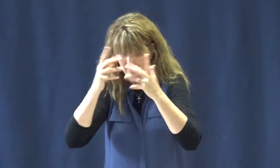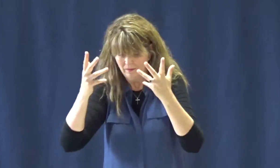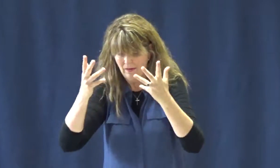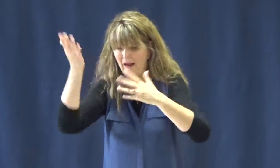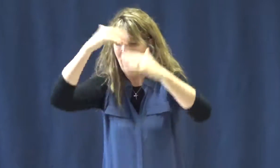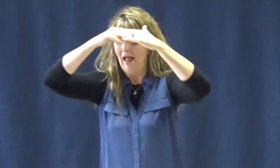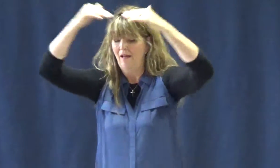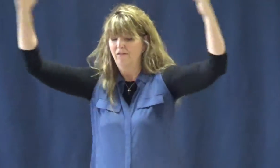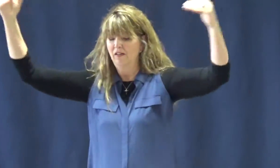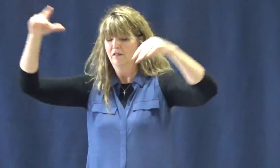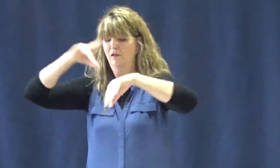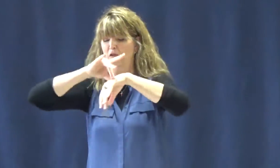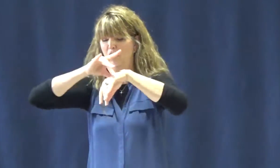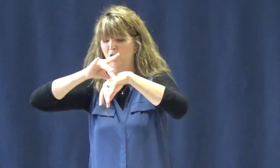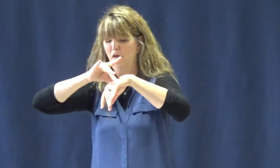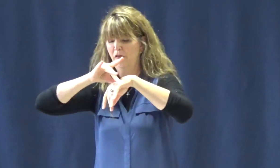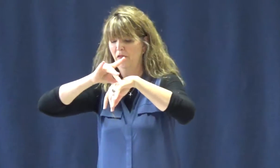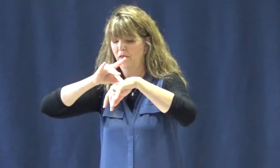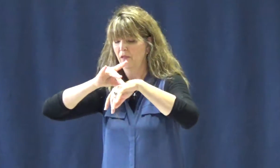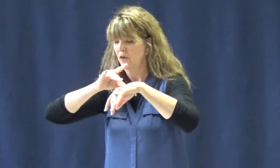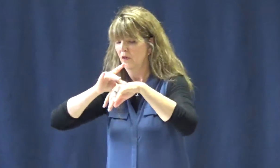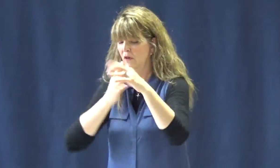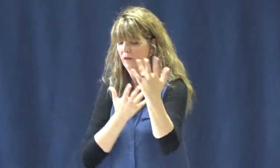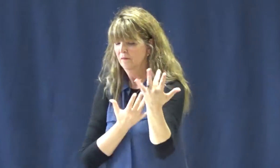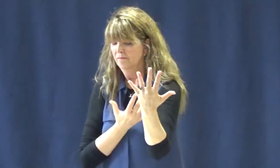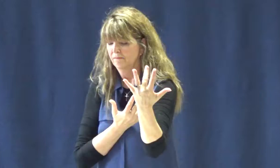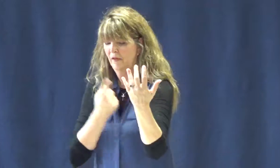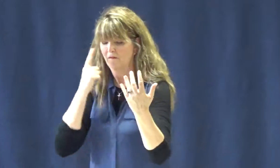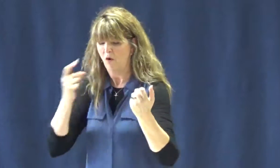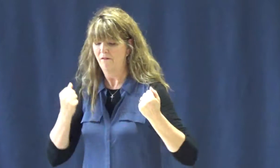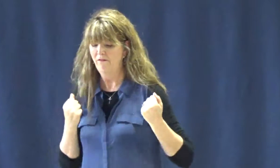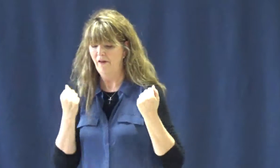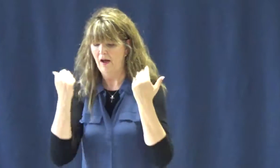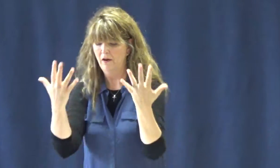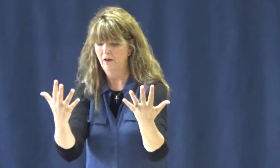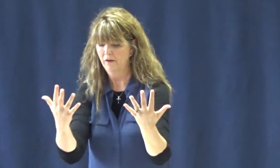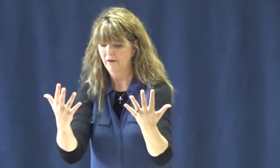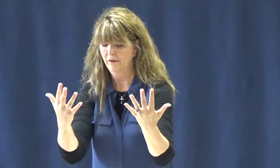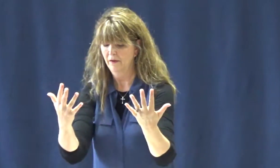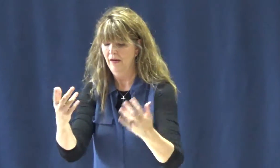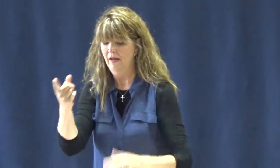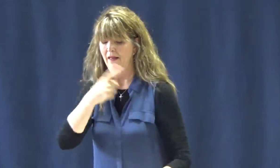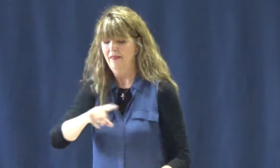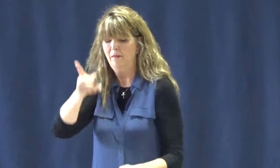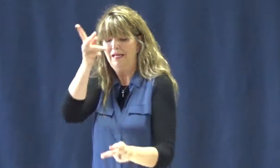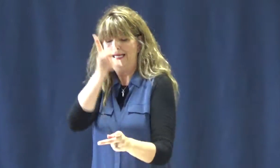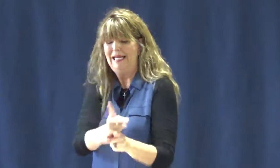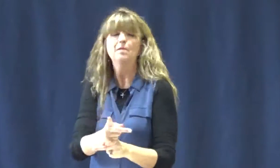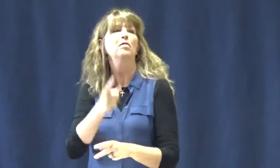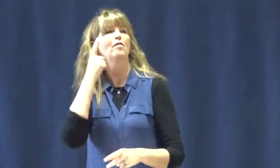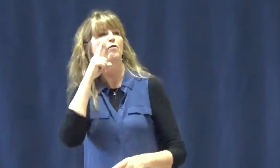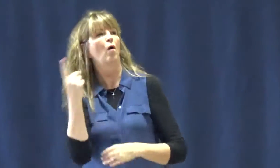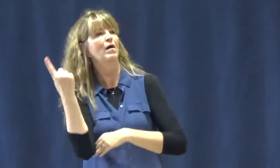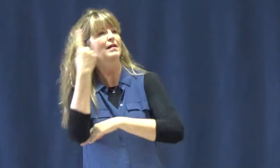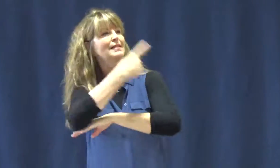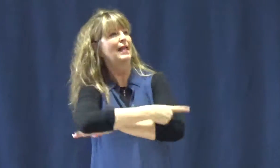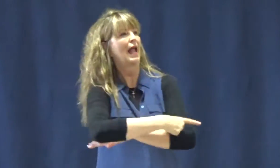flood. And by the same word, the present heavens and earth have been stored up for